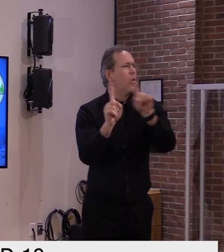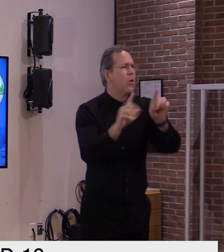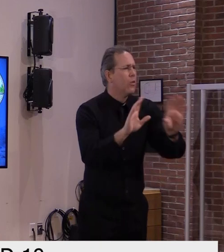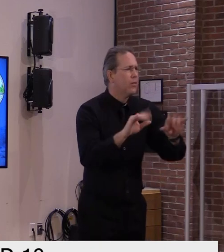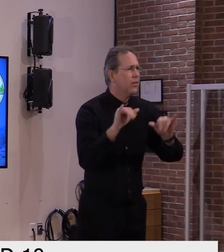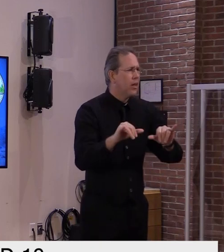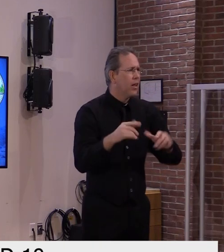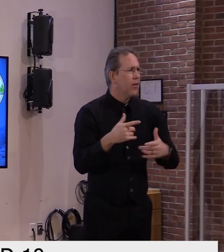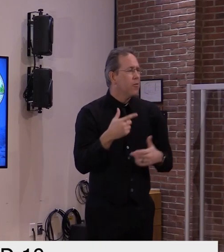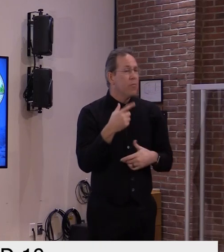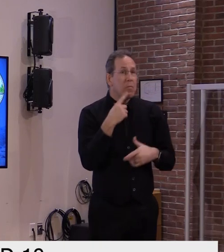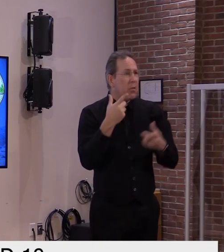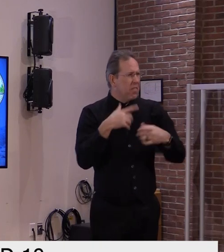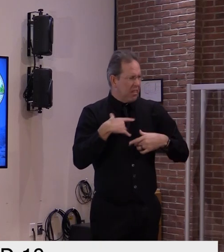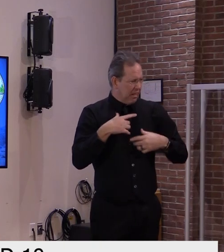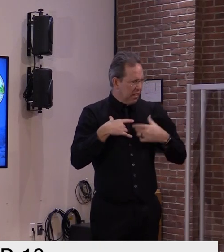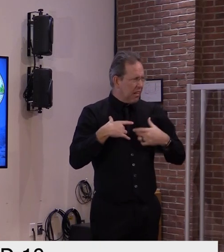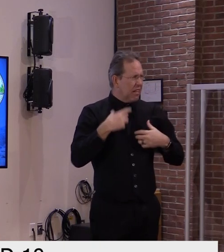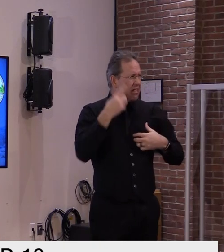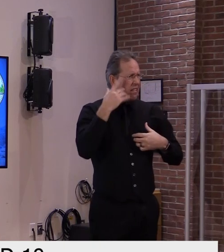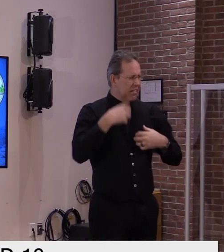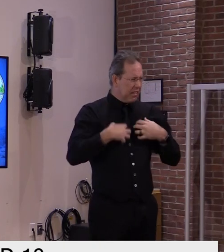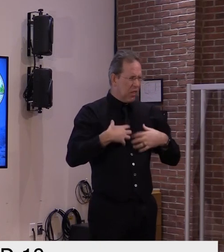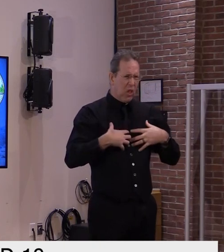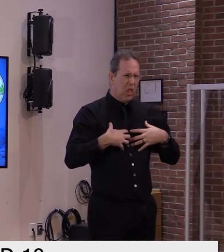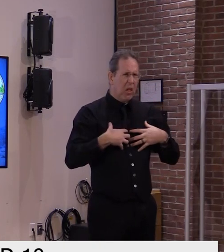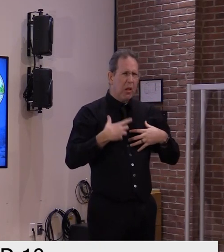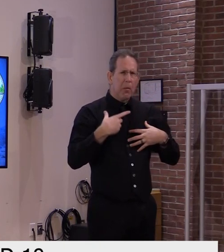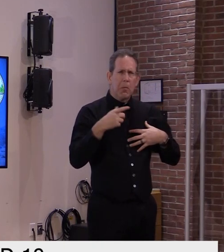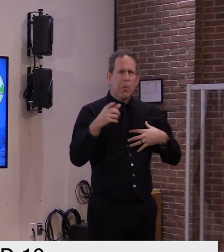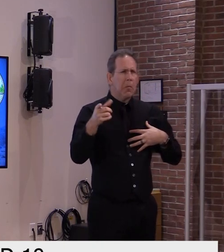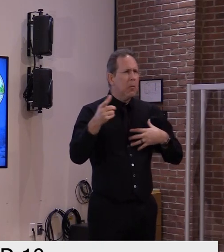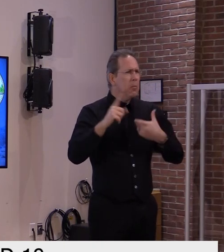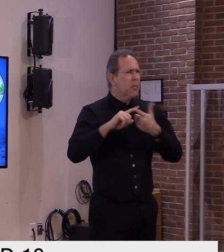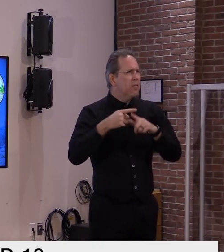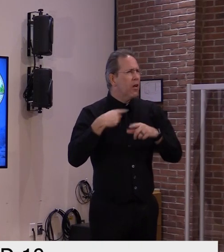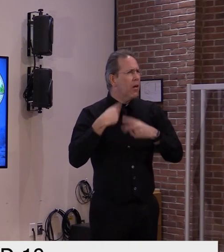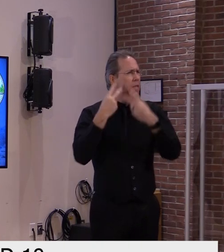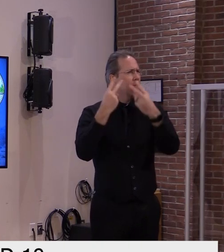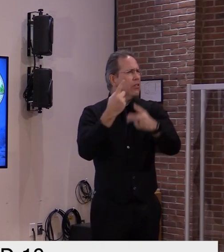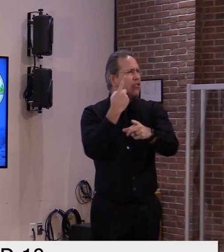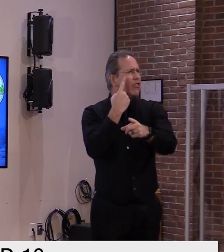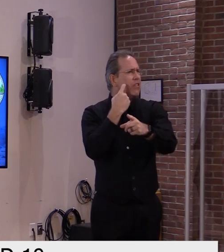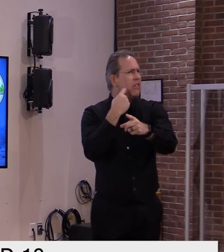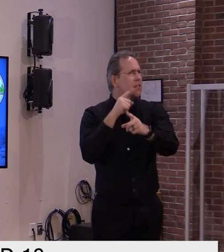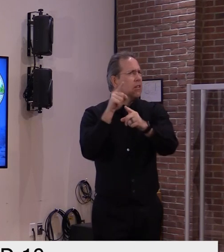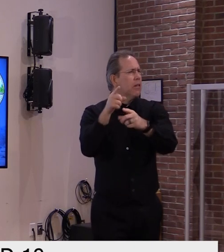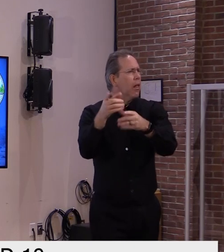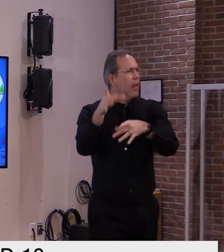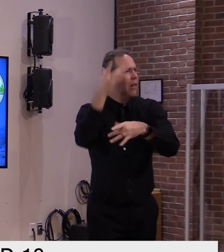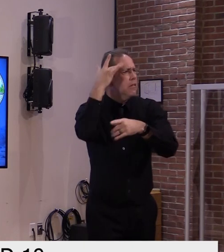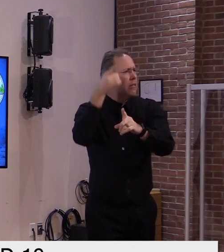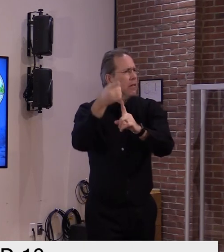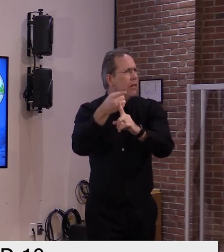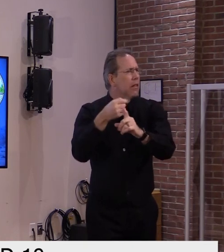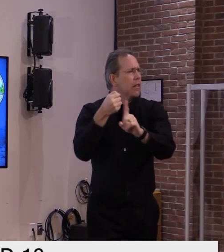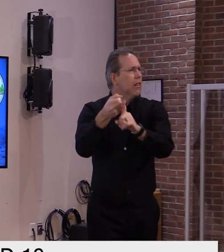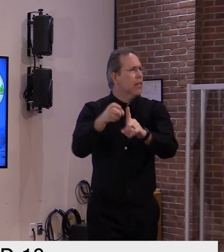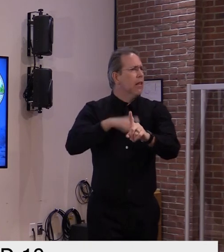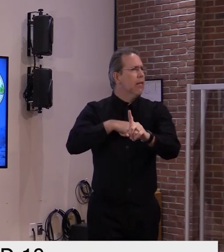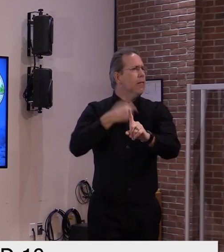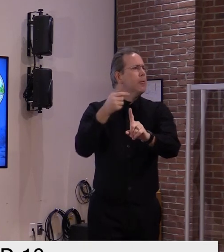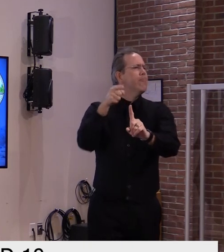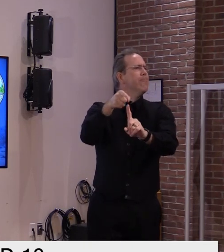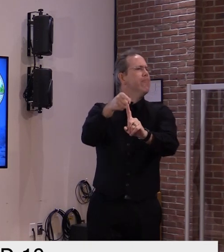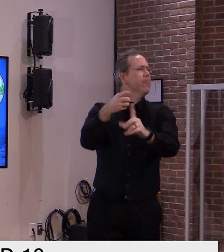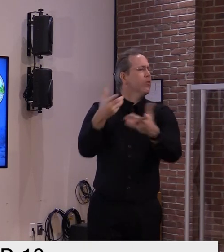even more essential as we keep an eye on developments around this new, more transmissible variant of the virus,